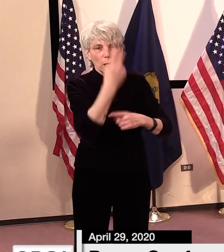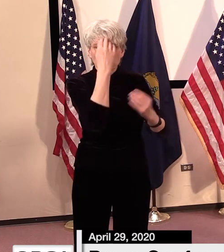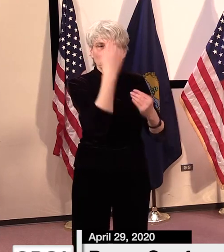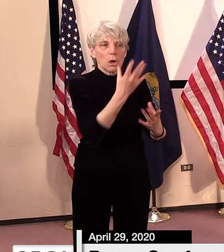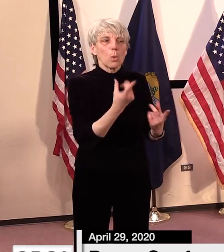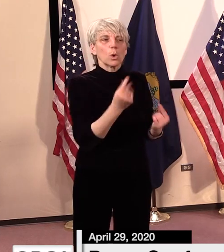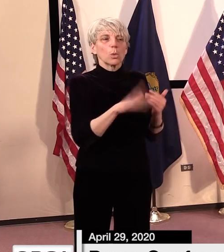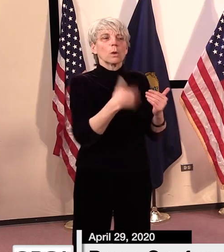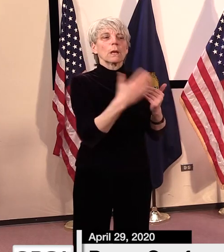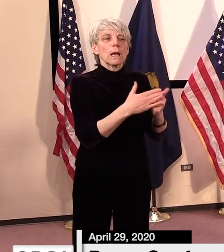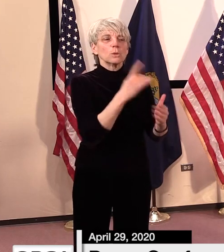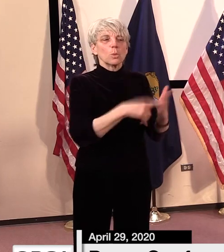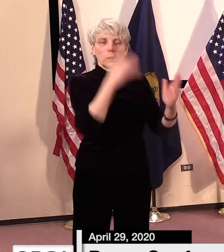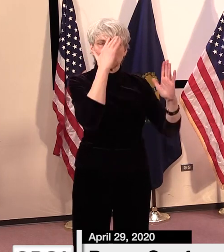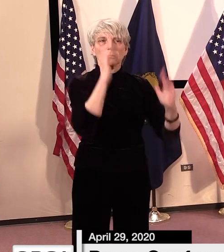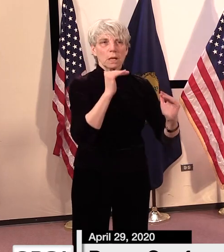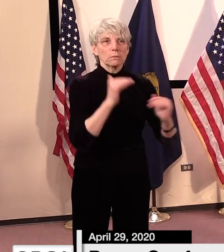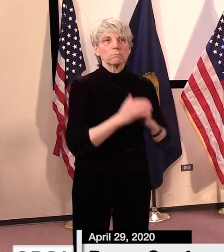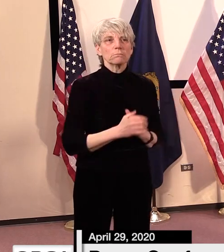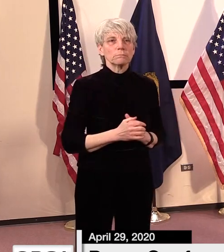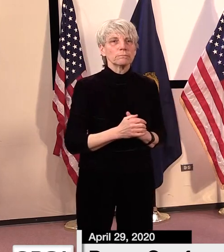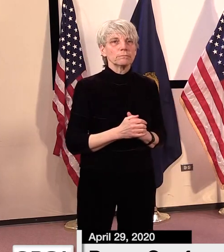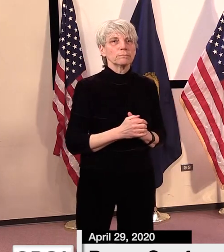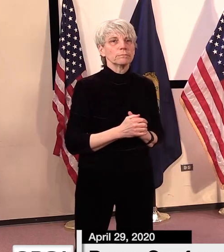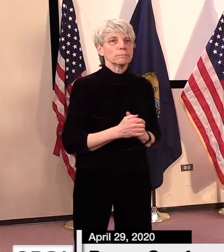next steps.